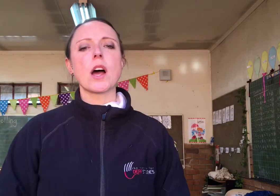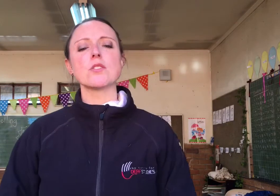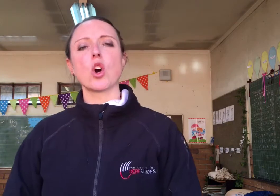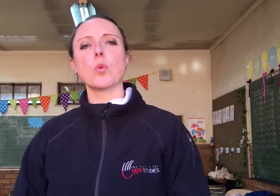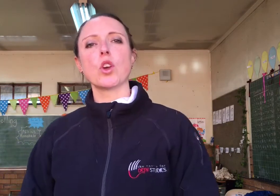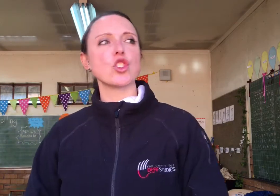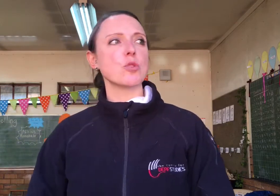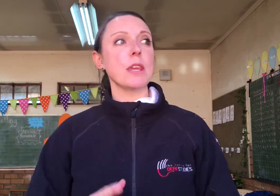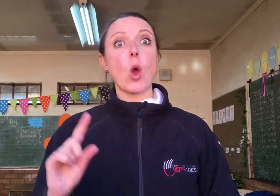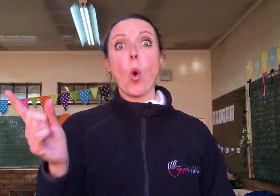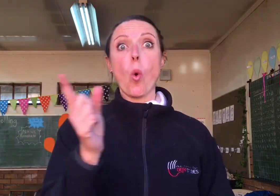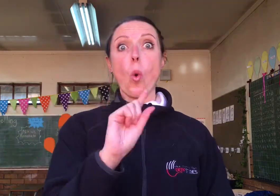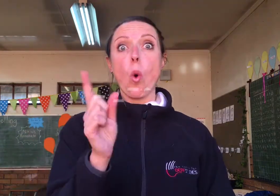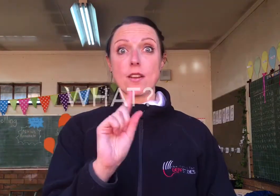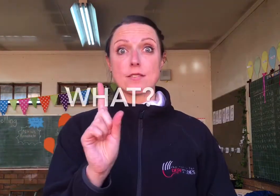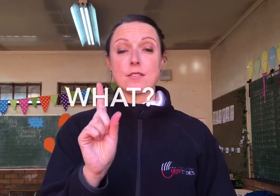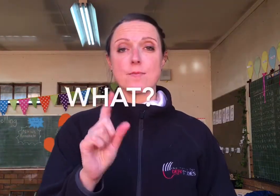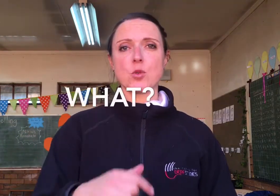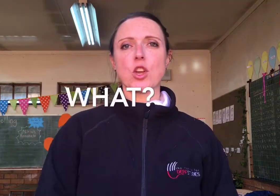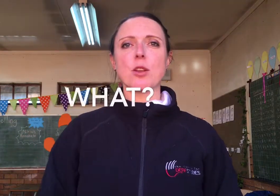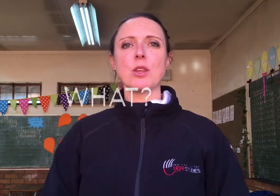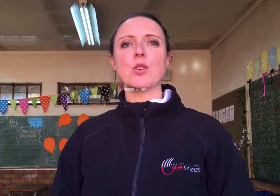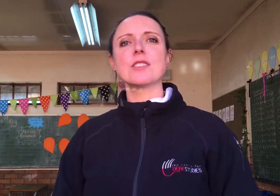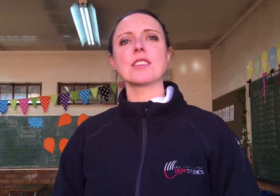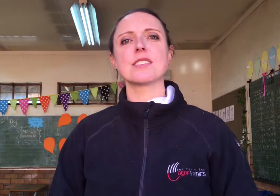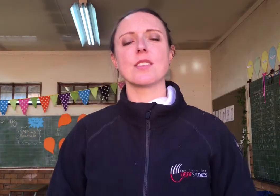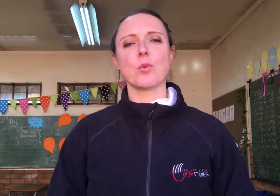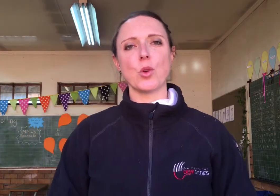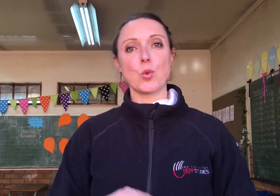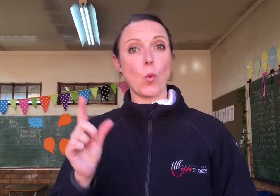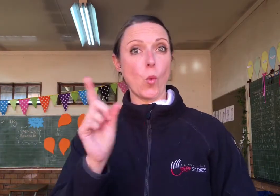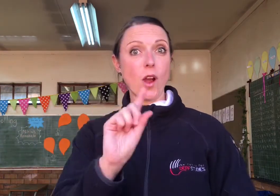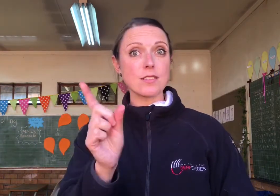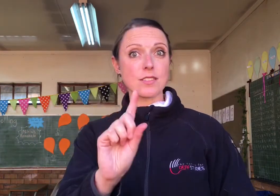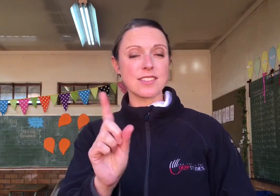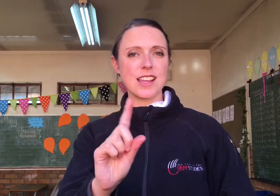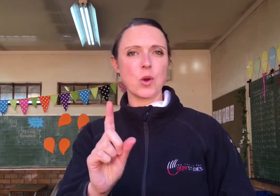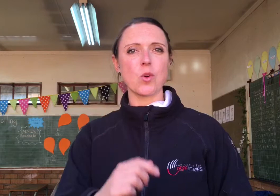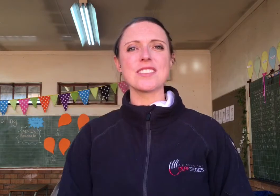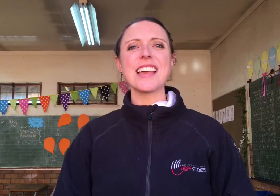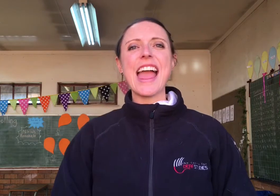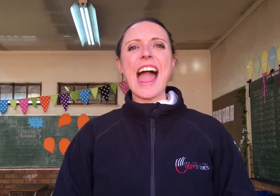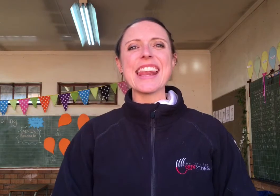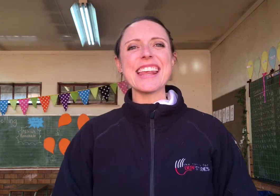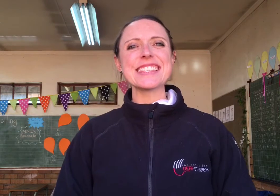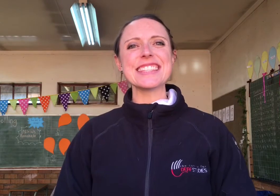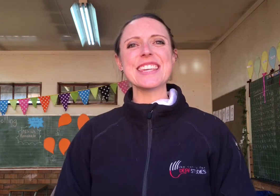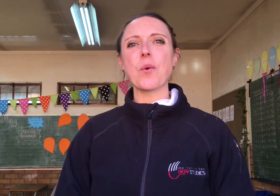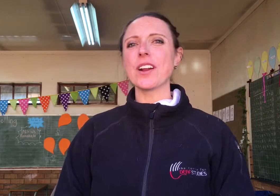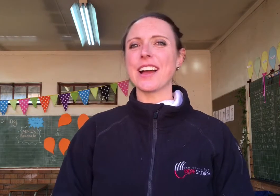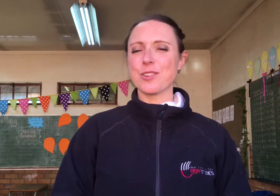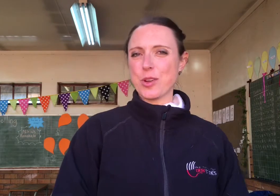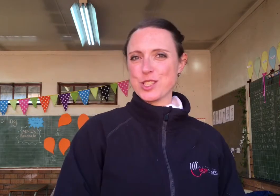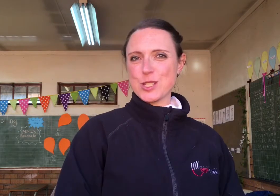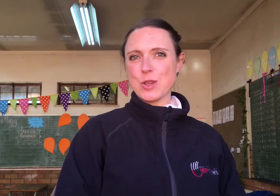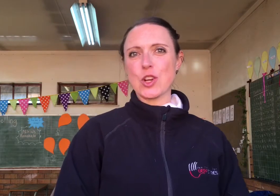are going to be what. We're going to be using the word what, the sign what. And let's see what kind of questions we can ask